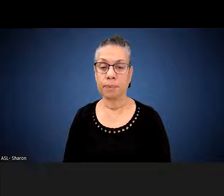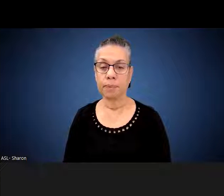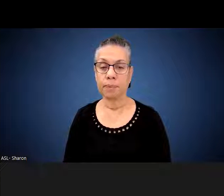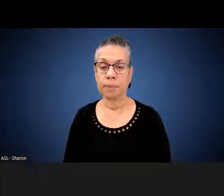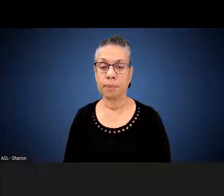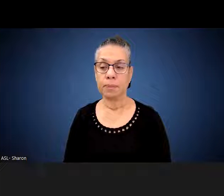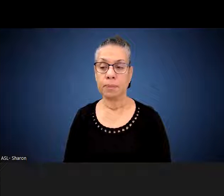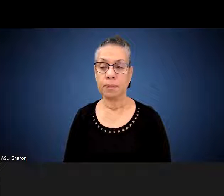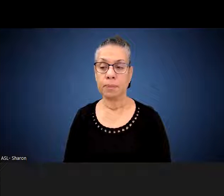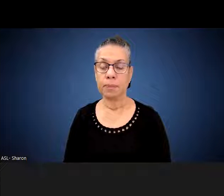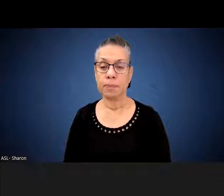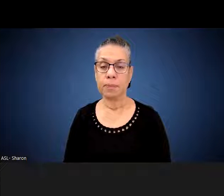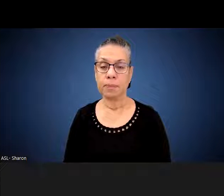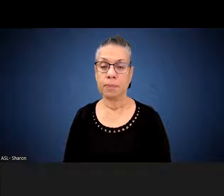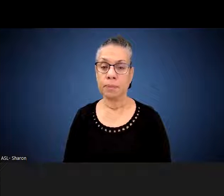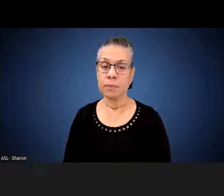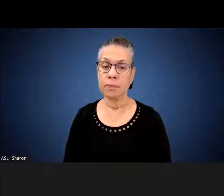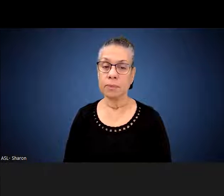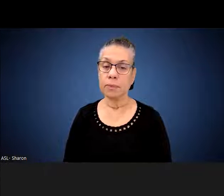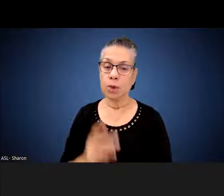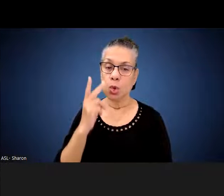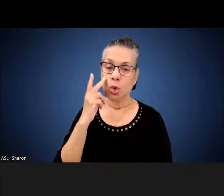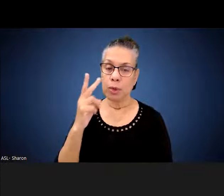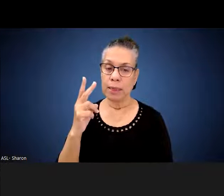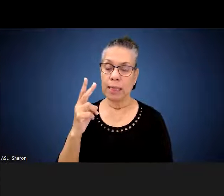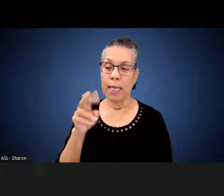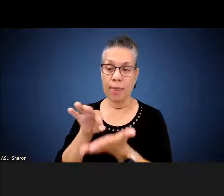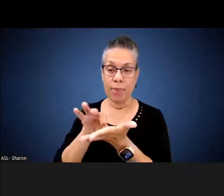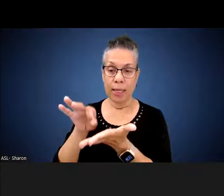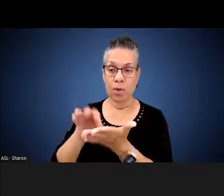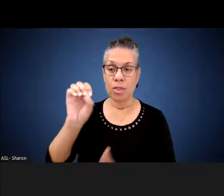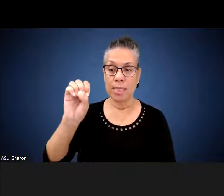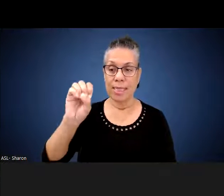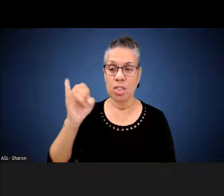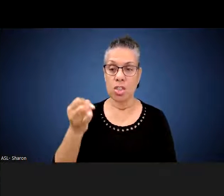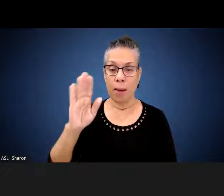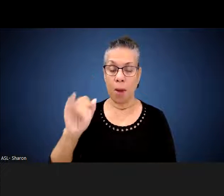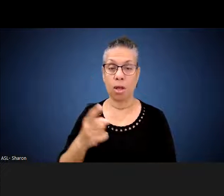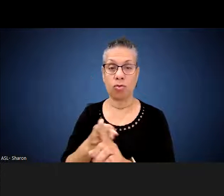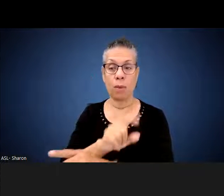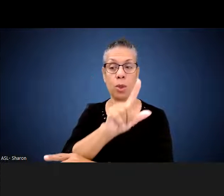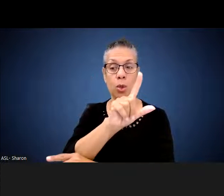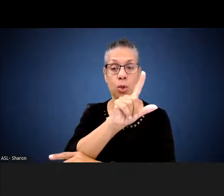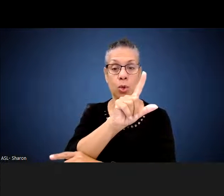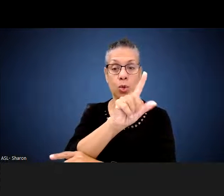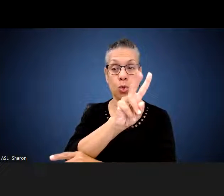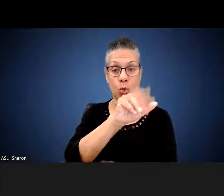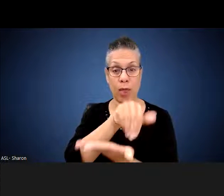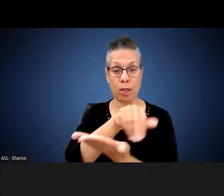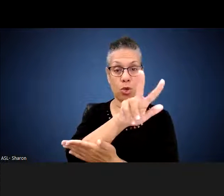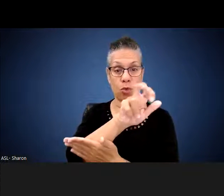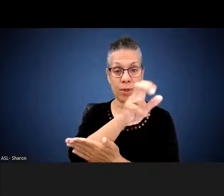there is the count of EJ block groups is increasing from 2,316